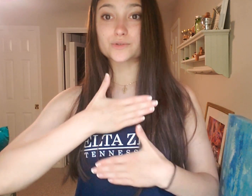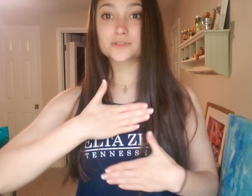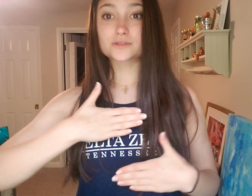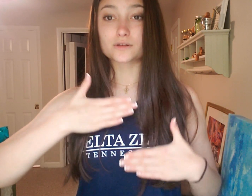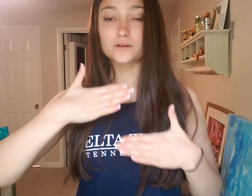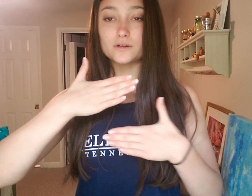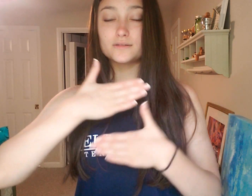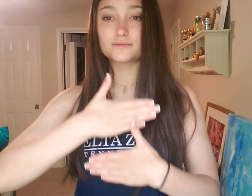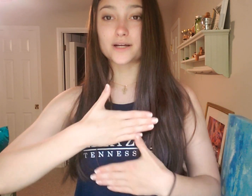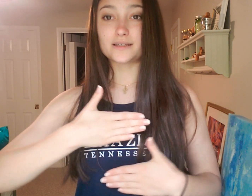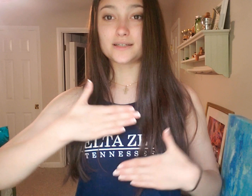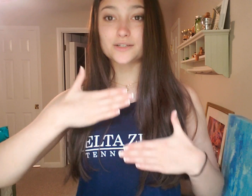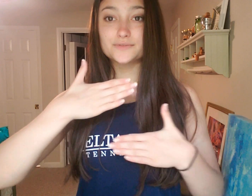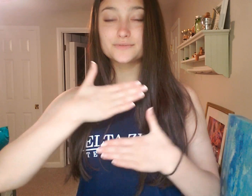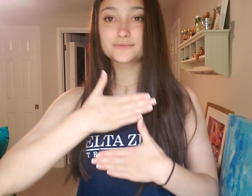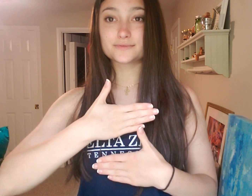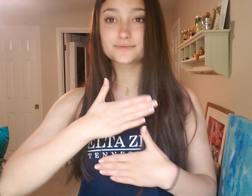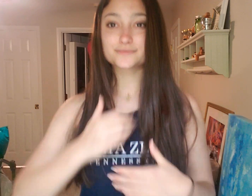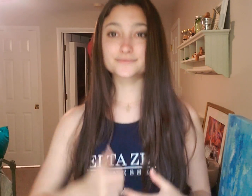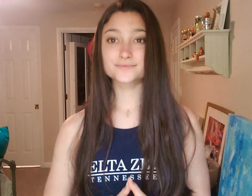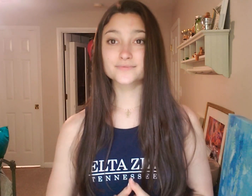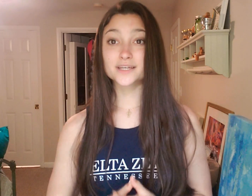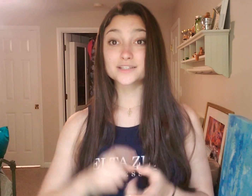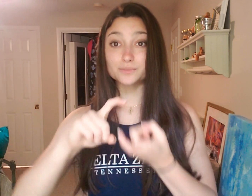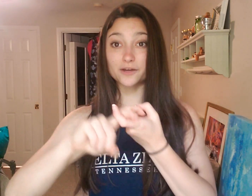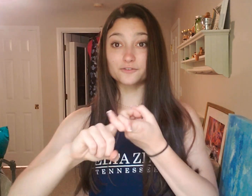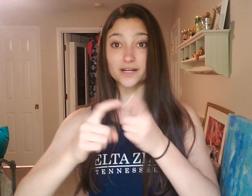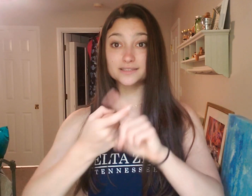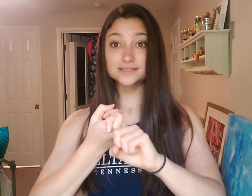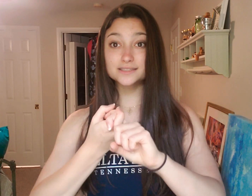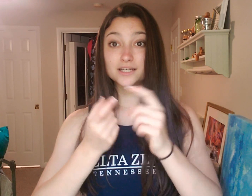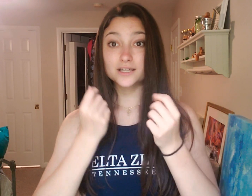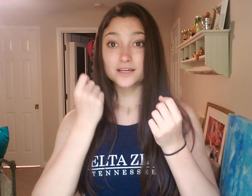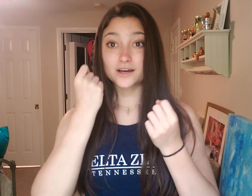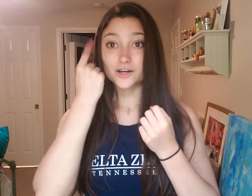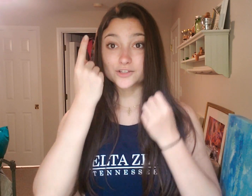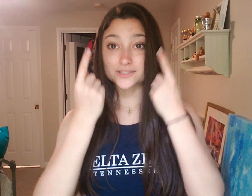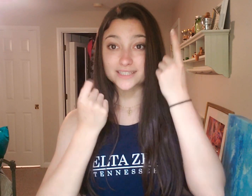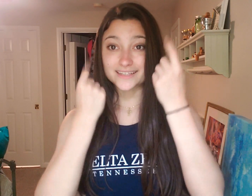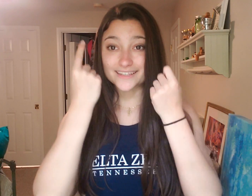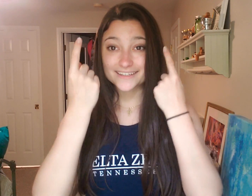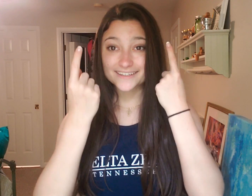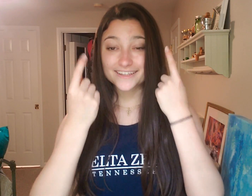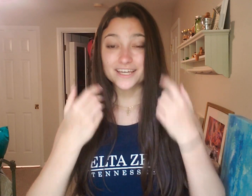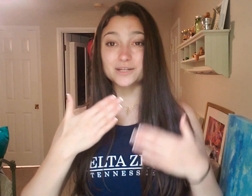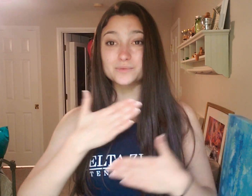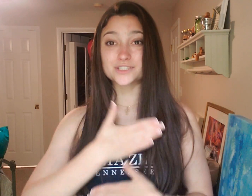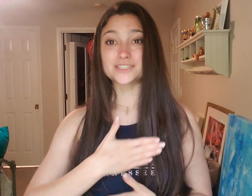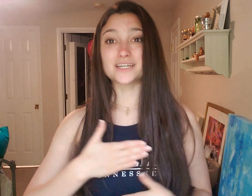circles right here. To my friends, understanding and